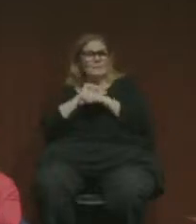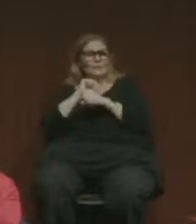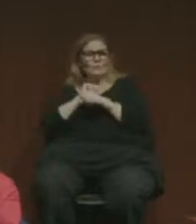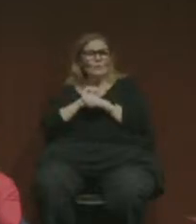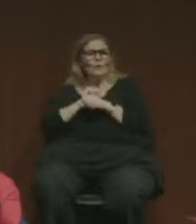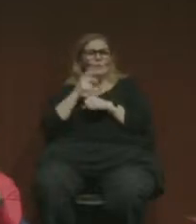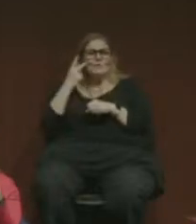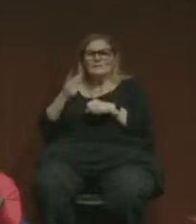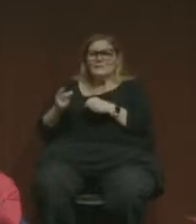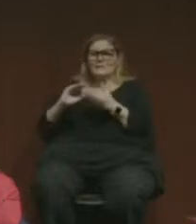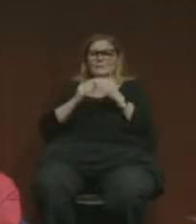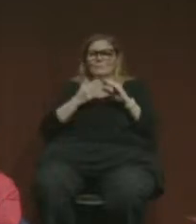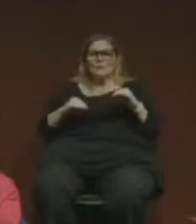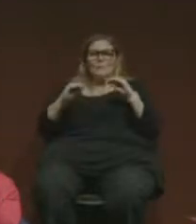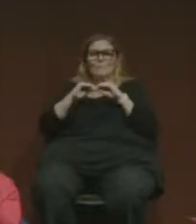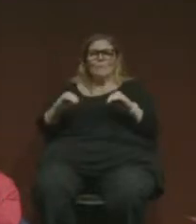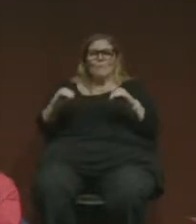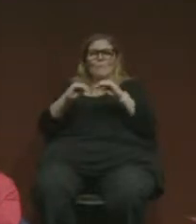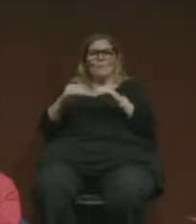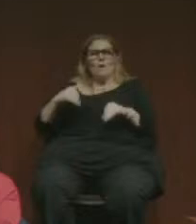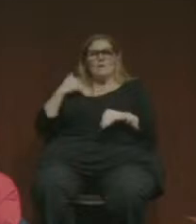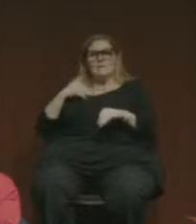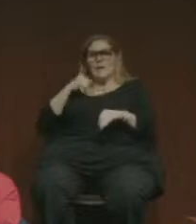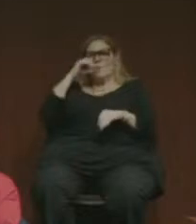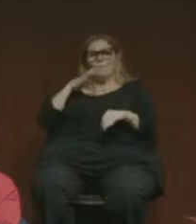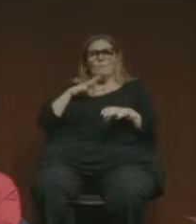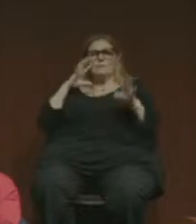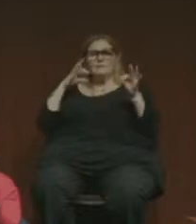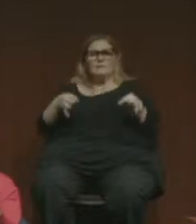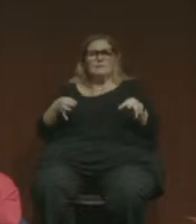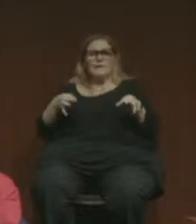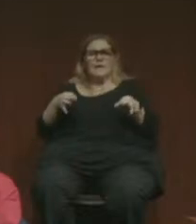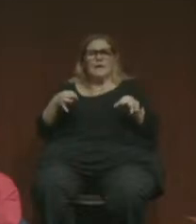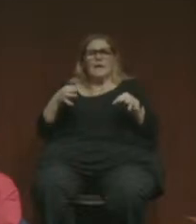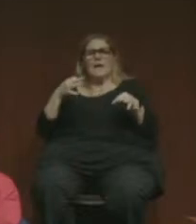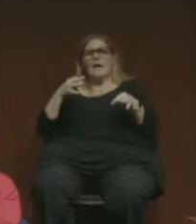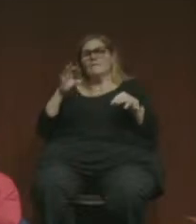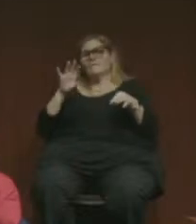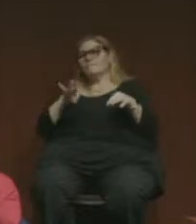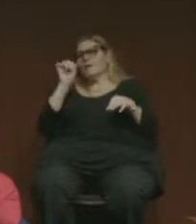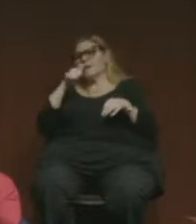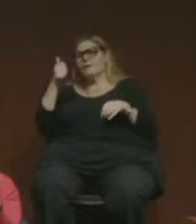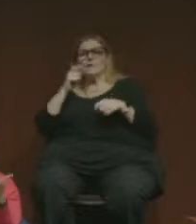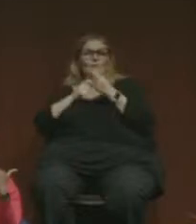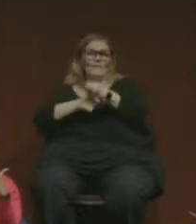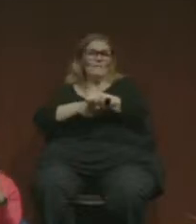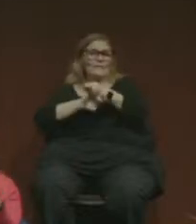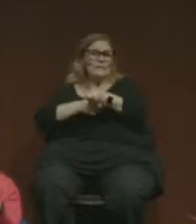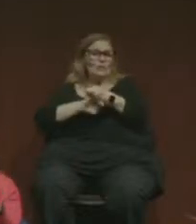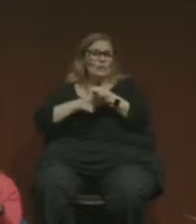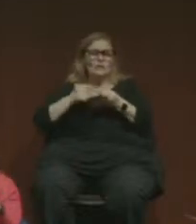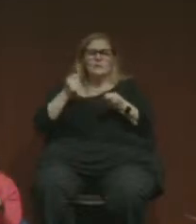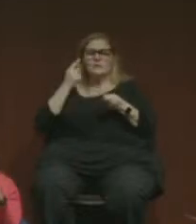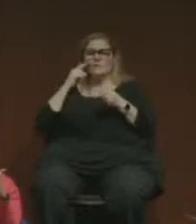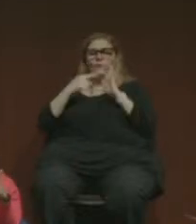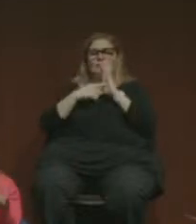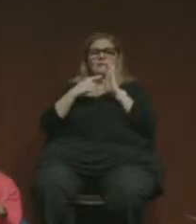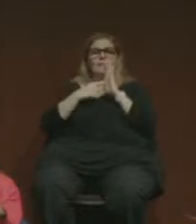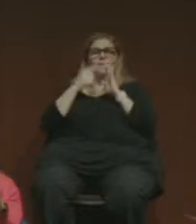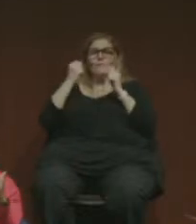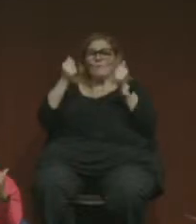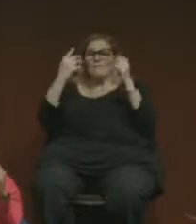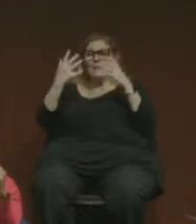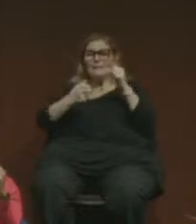these communities more and more young women deciding to, for example, find other mechanisms like fishing. So for example, for